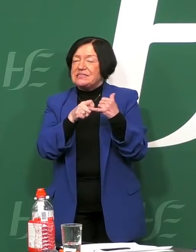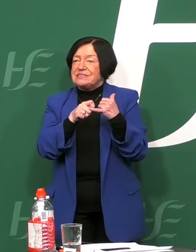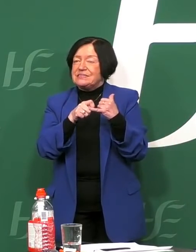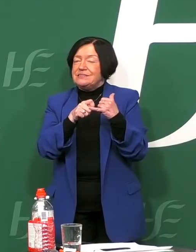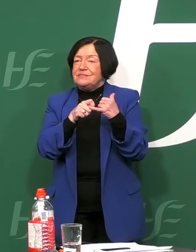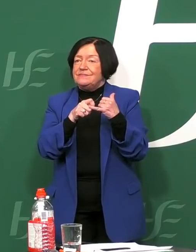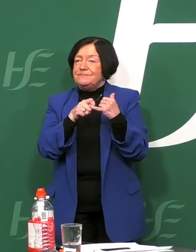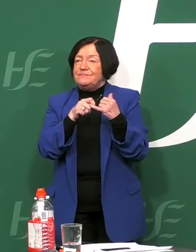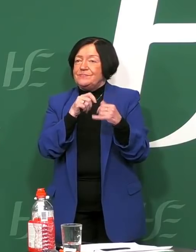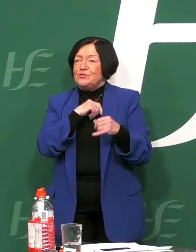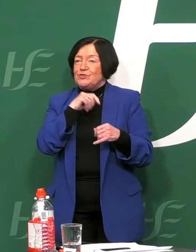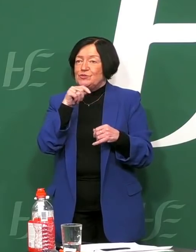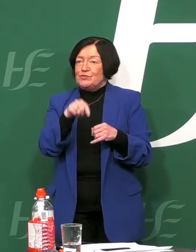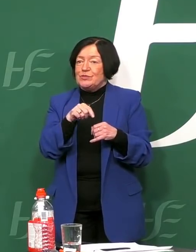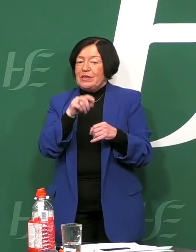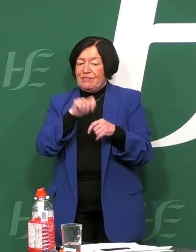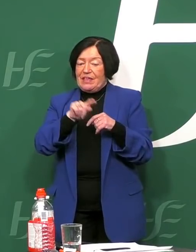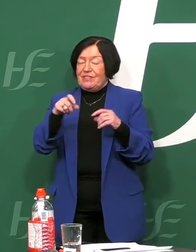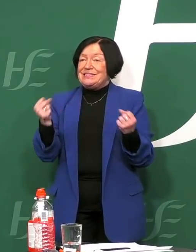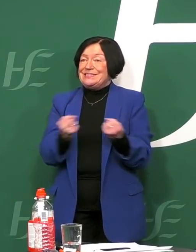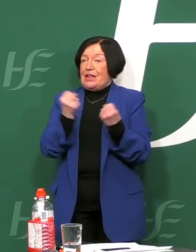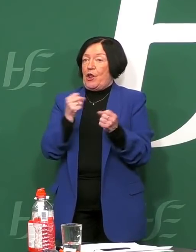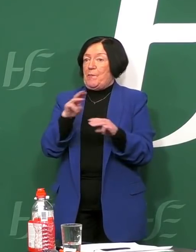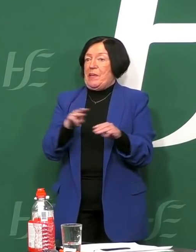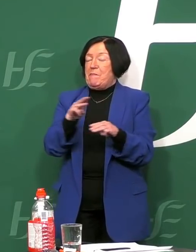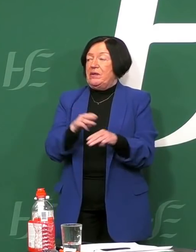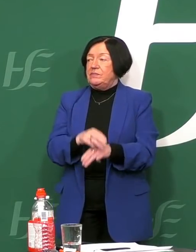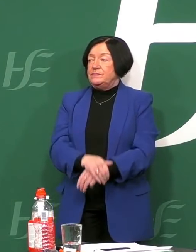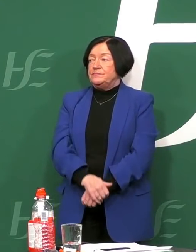relation to, the actual symptomatic people.